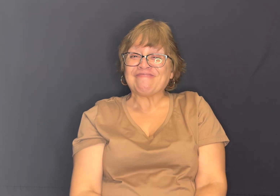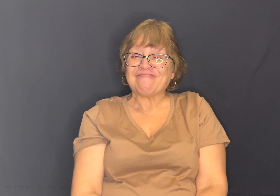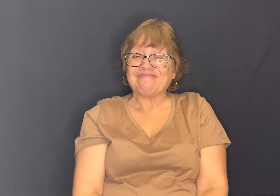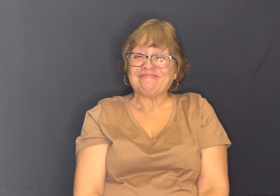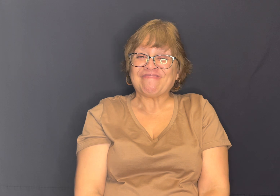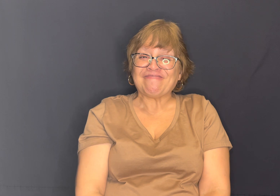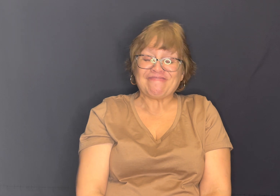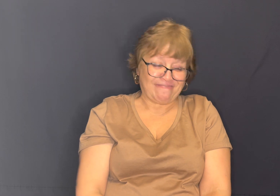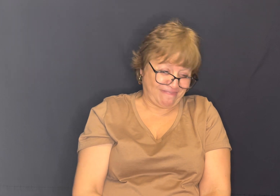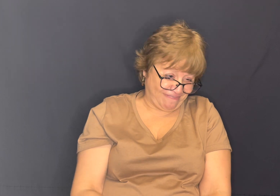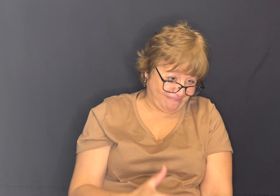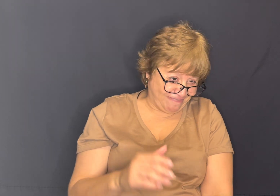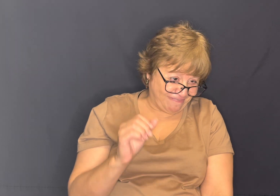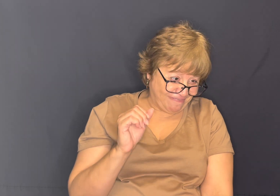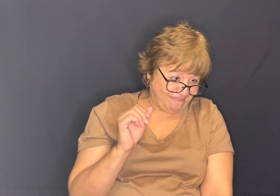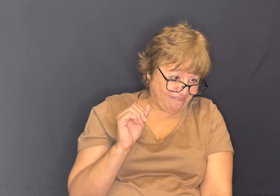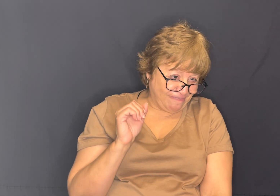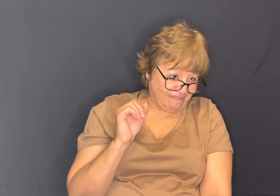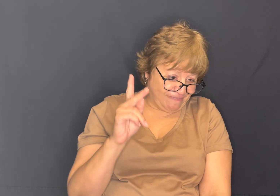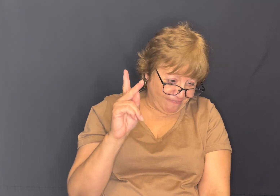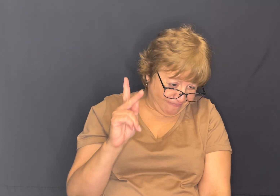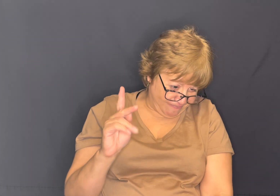Anyone doing a good job?